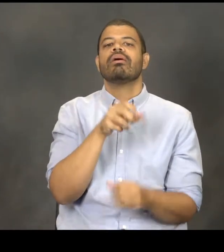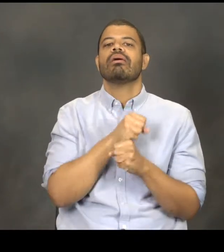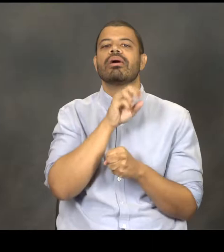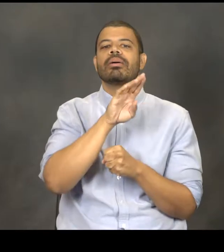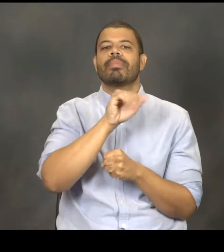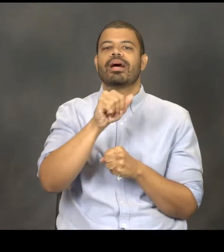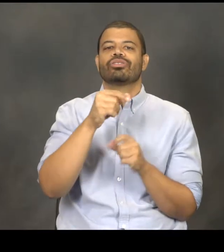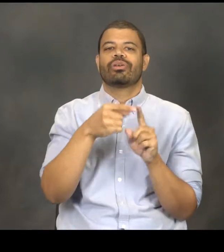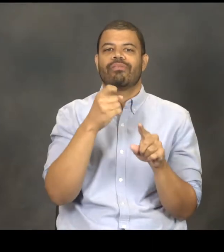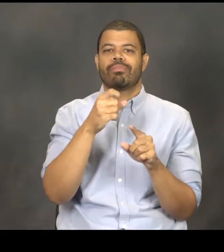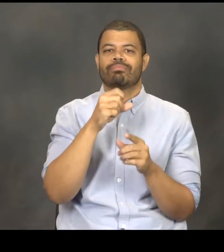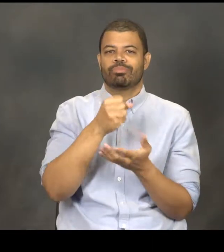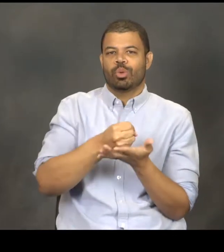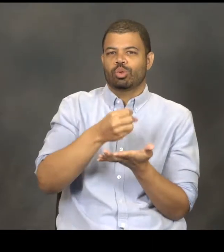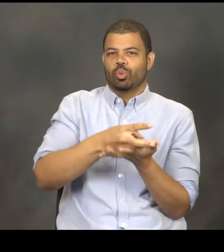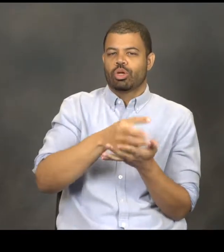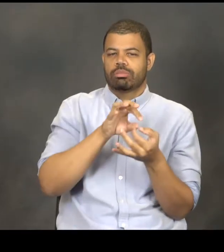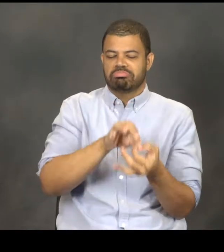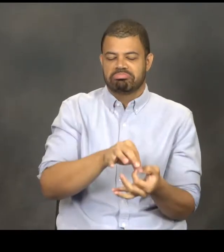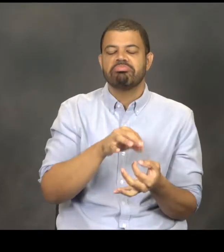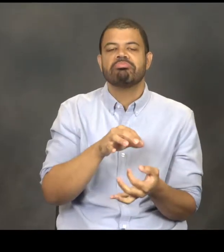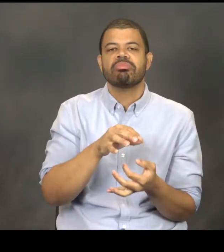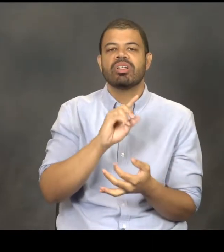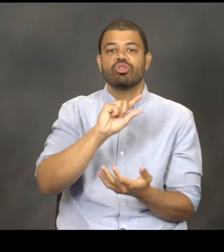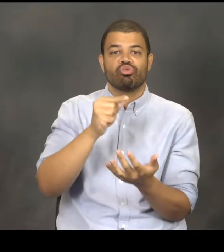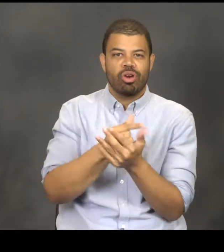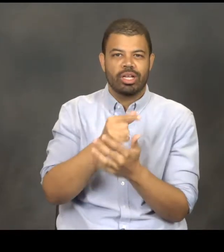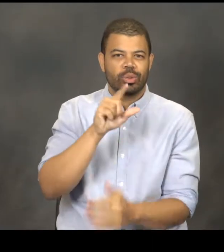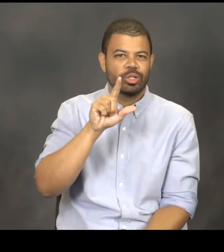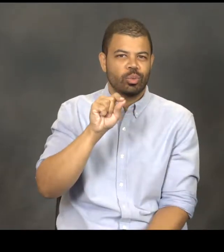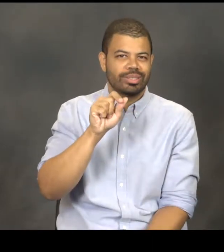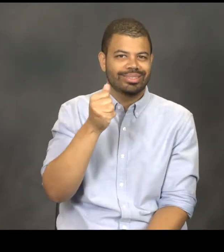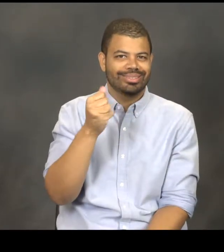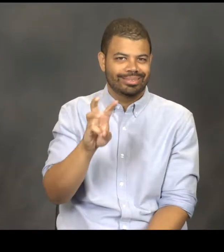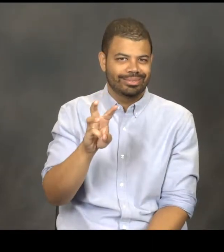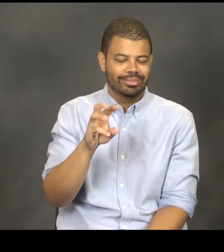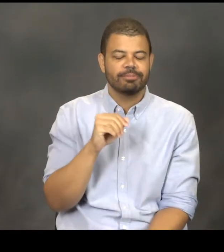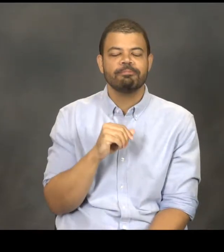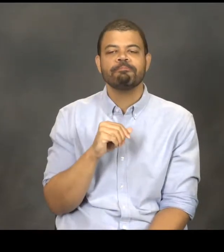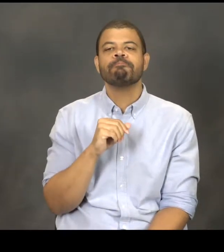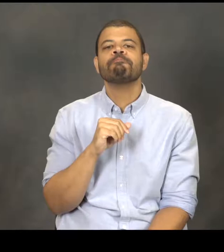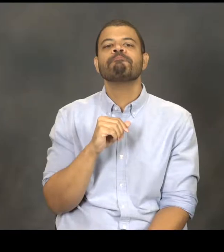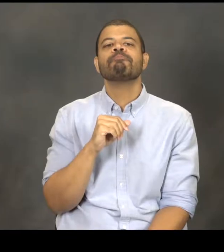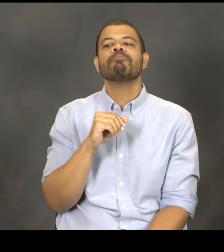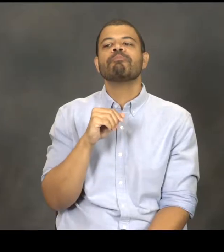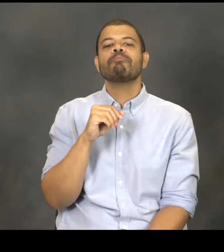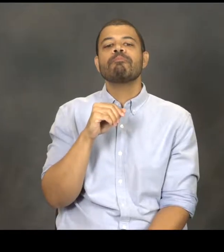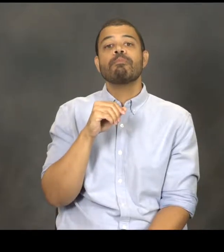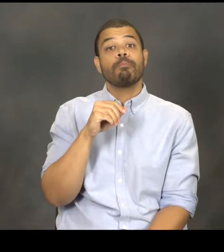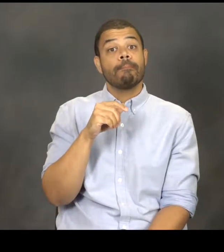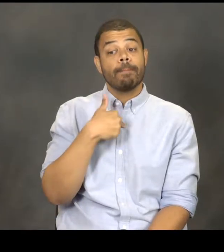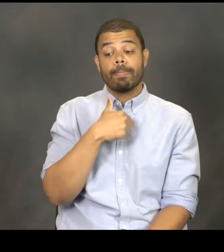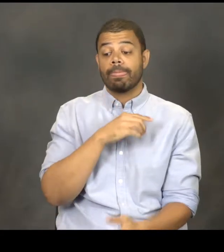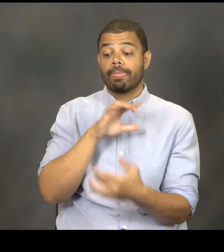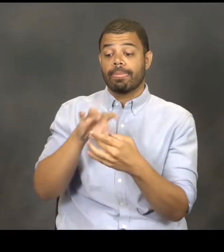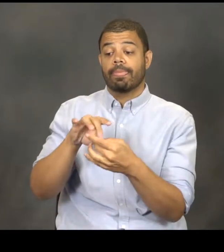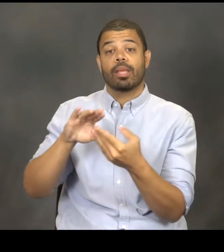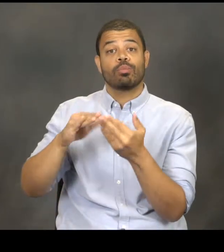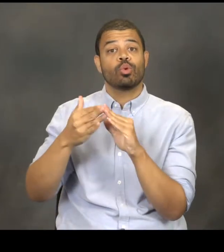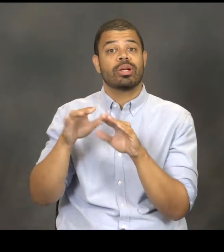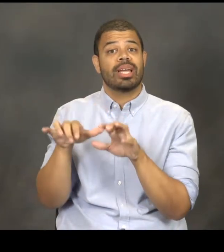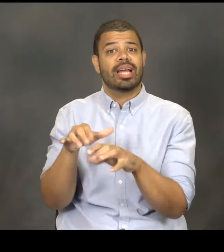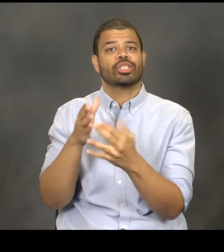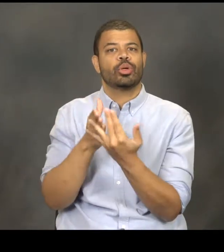in social work, graduated in 2016. Got connected with Community Action through